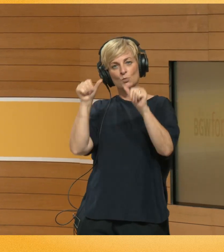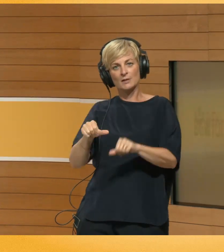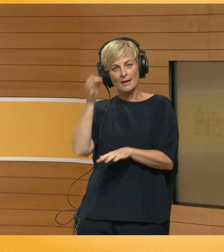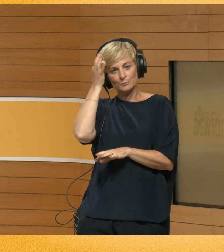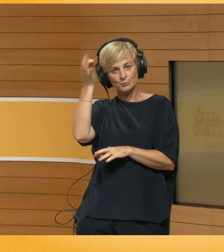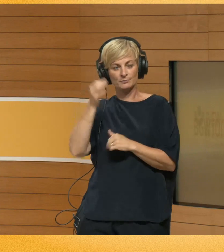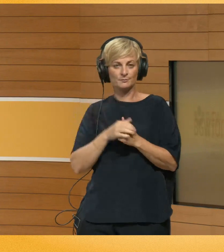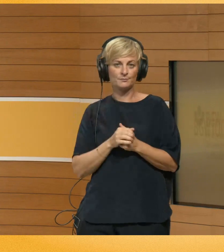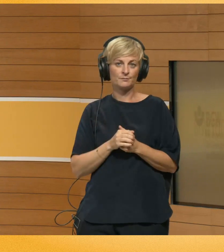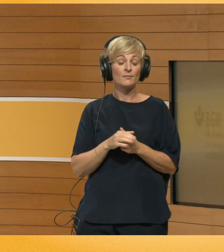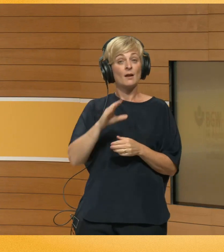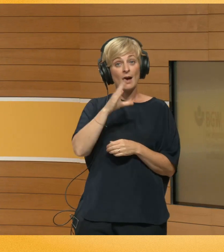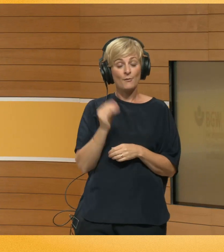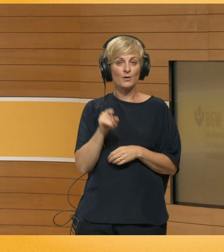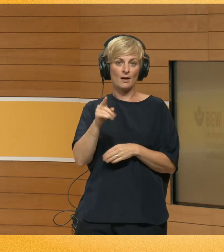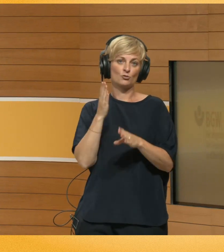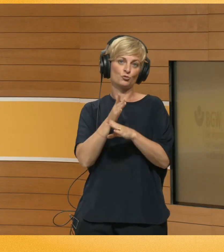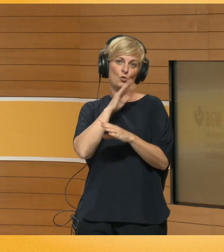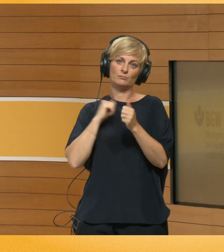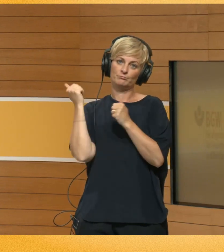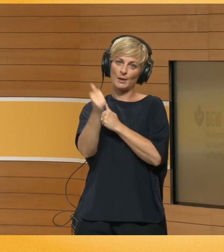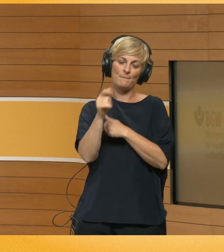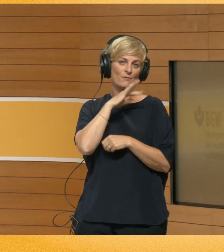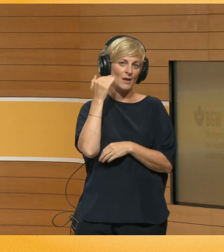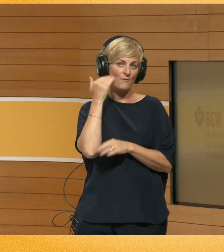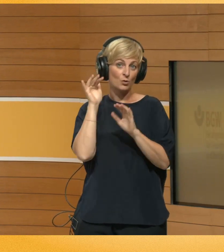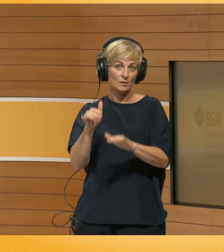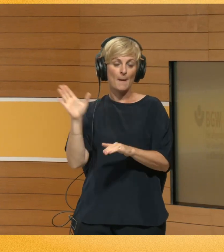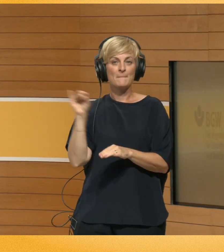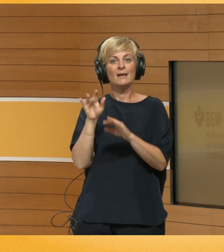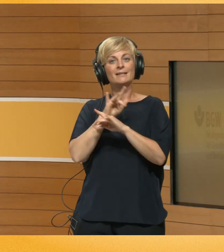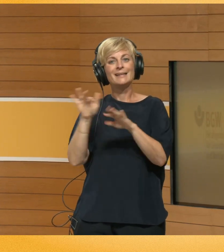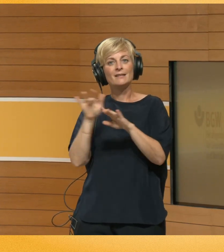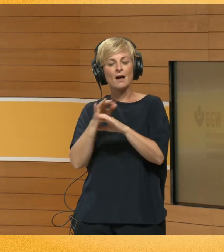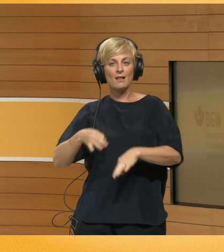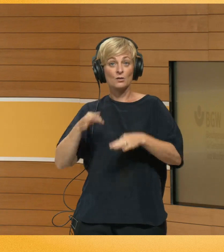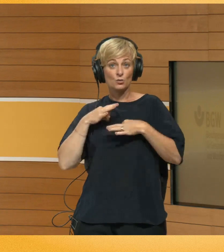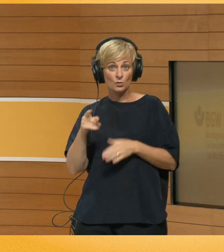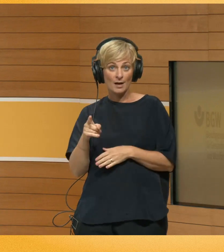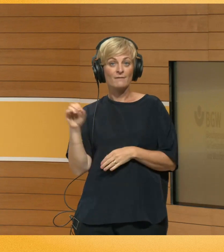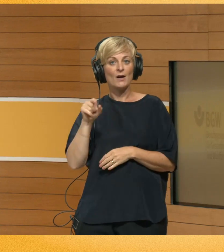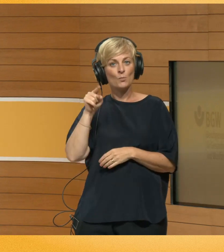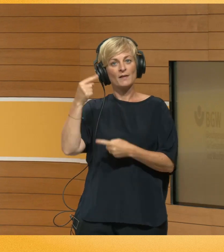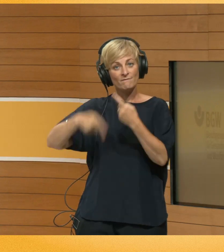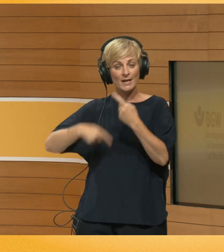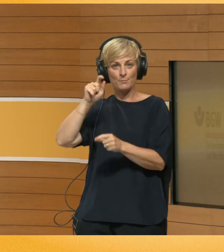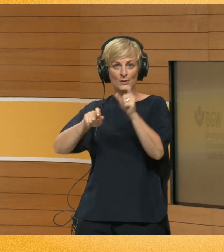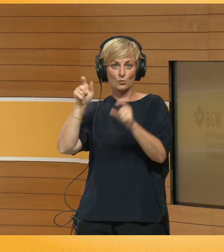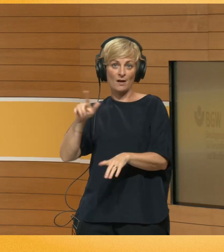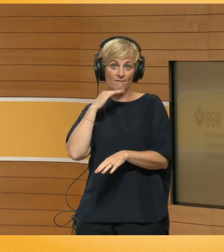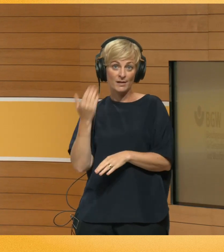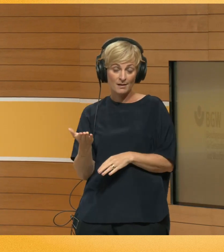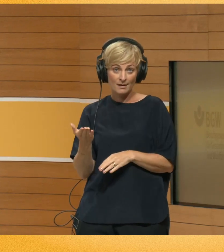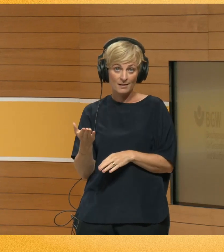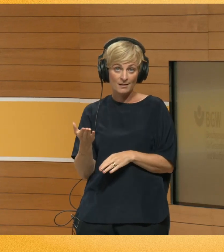Africa in terms of digital health, particularly with the lack of resources and manpower. So these are the sort of areas that we're focusing on from a digital